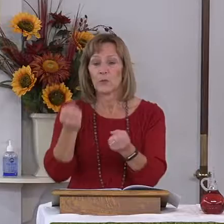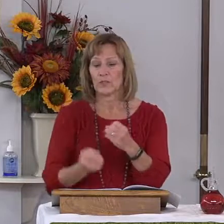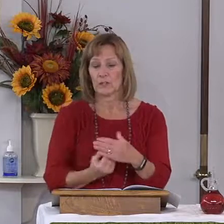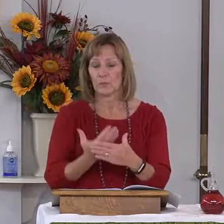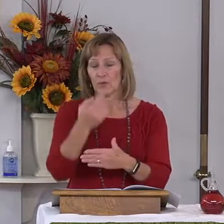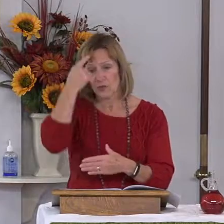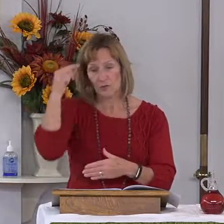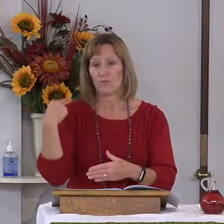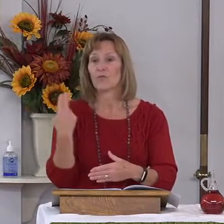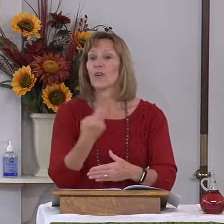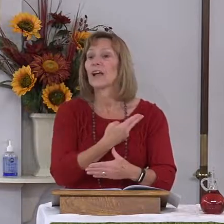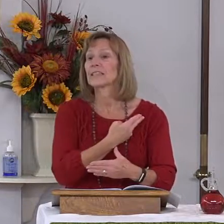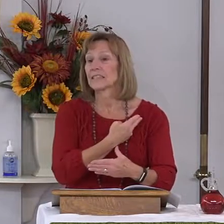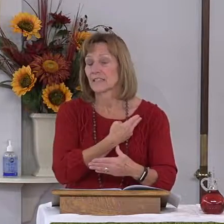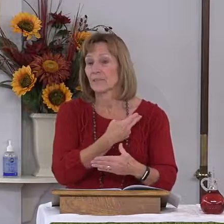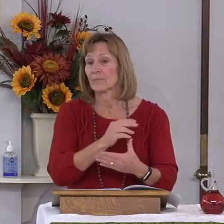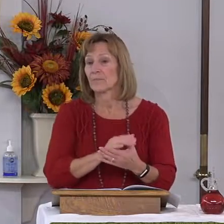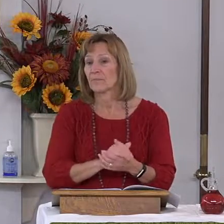inspiration for us.